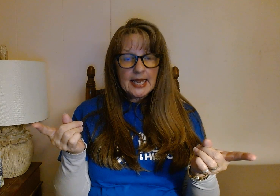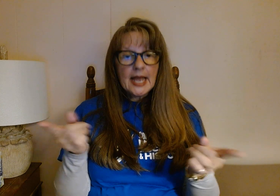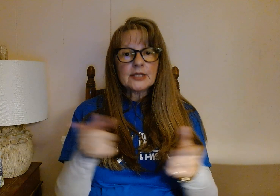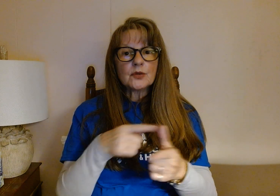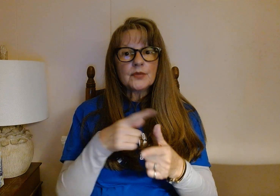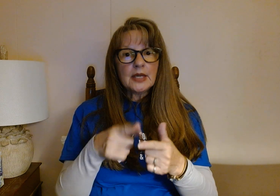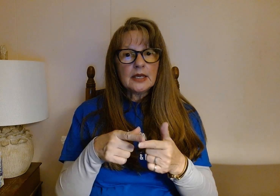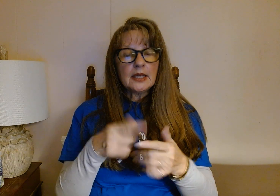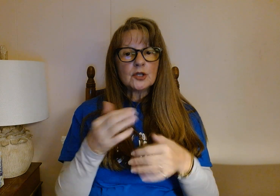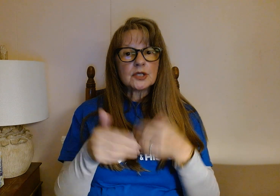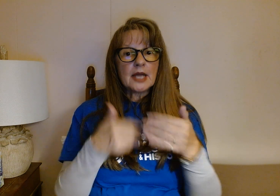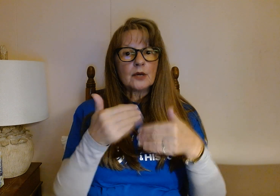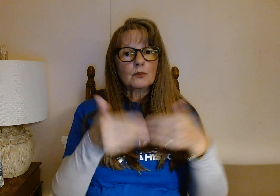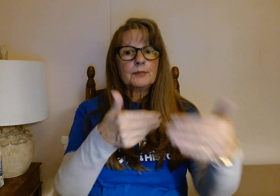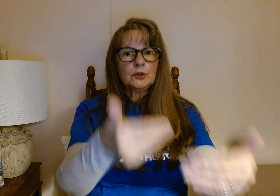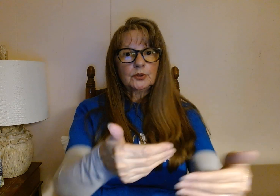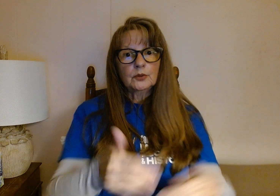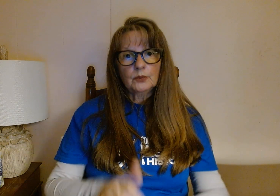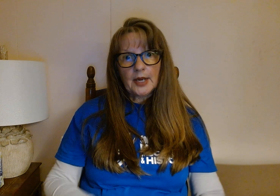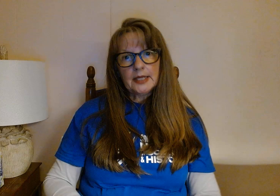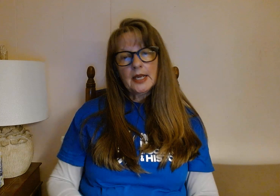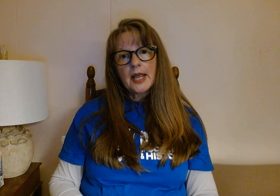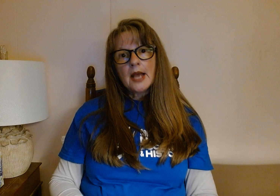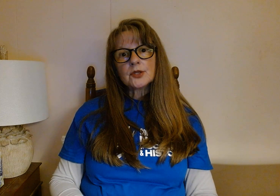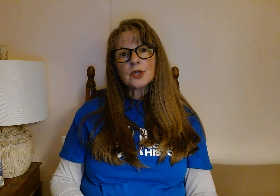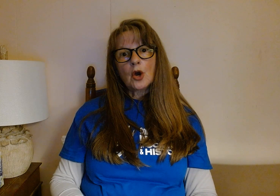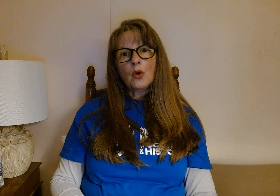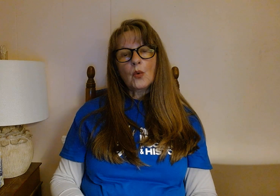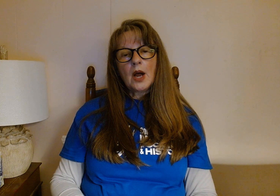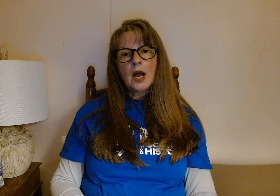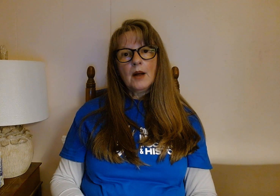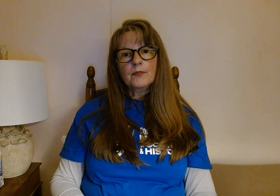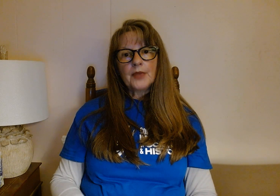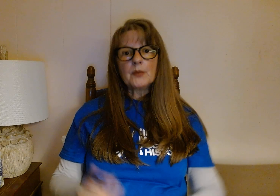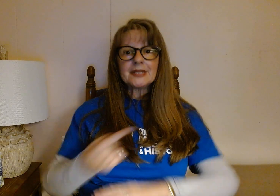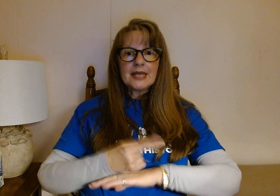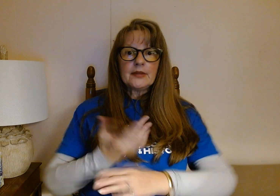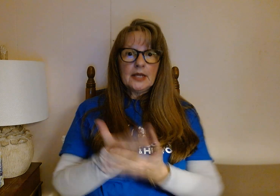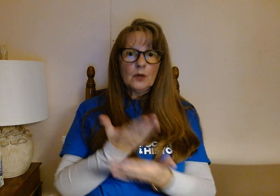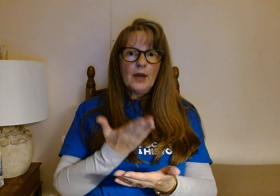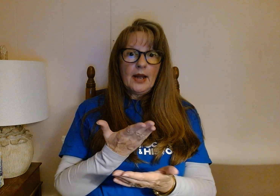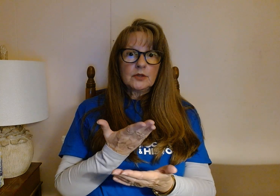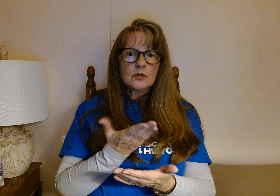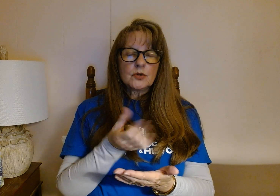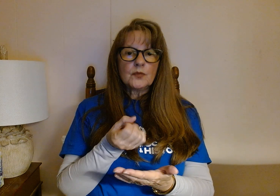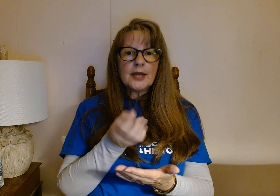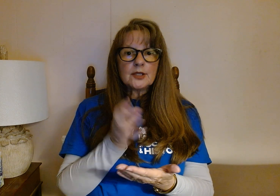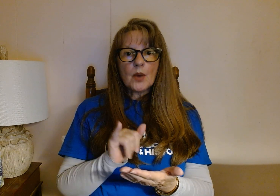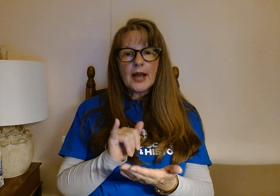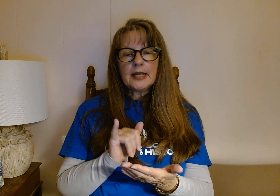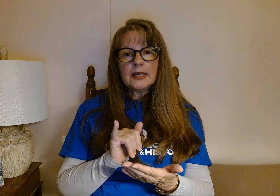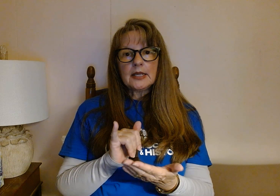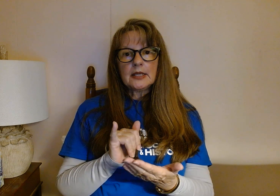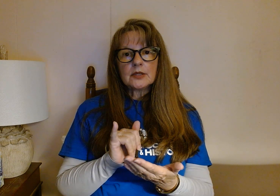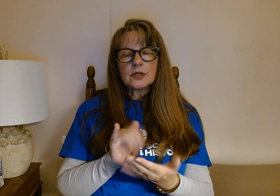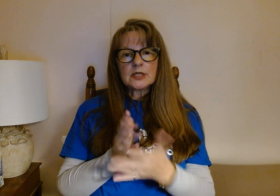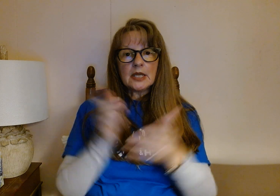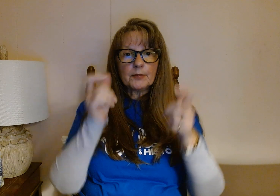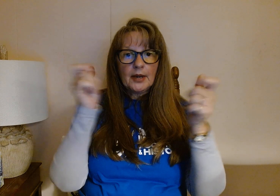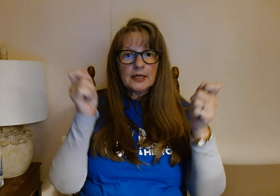so then it just kind of rippled, right? So that was the day that he arrived. So that's why it is celebrated. And it